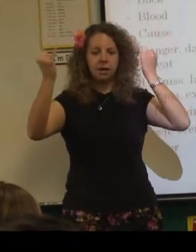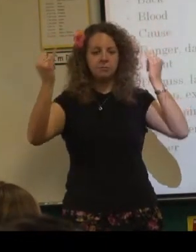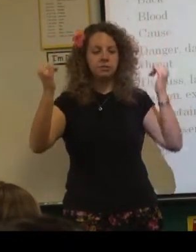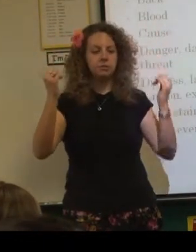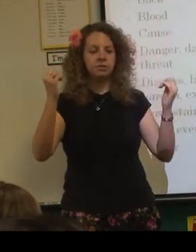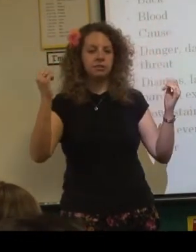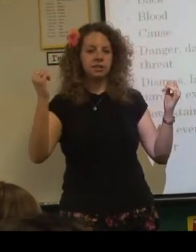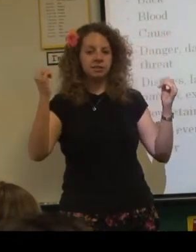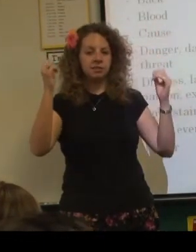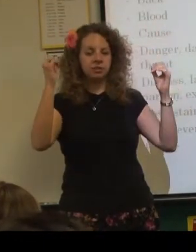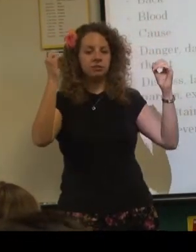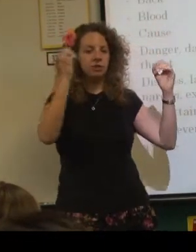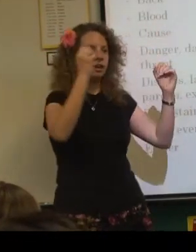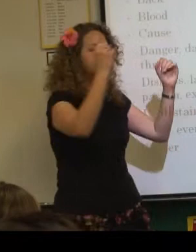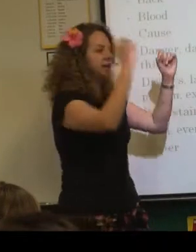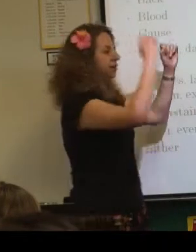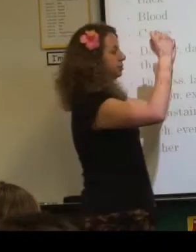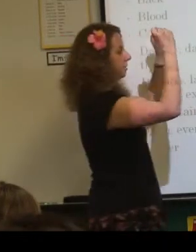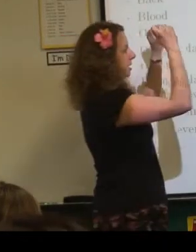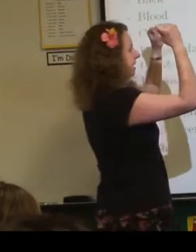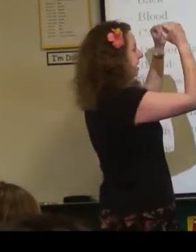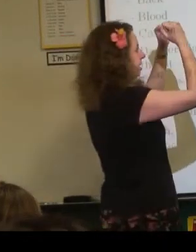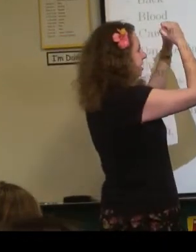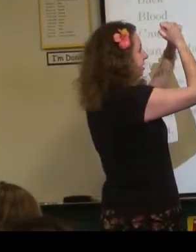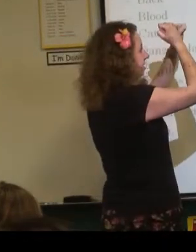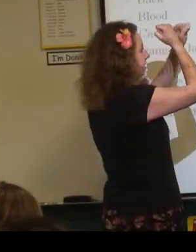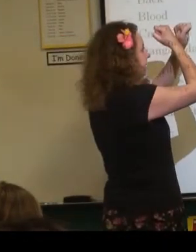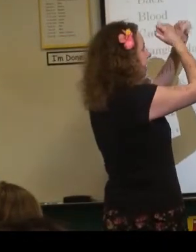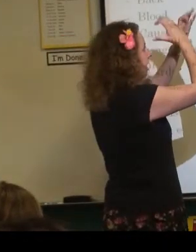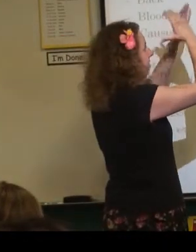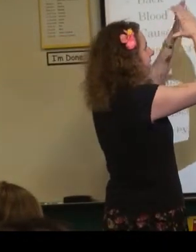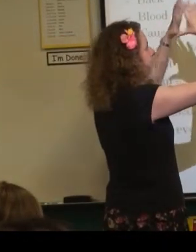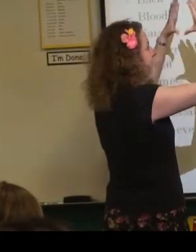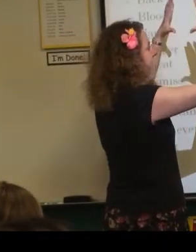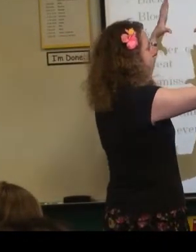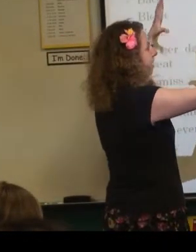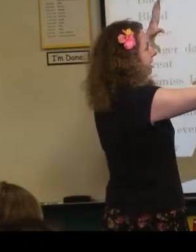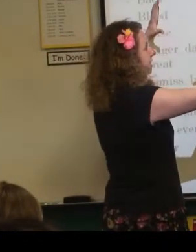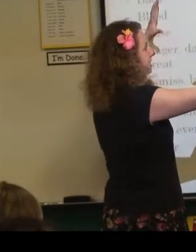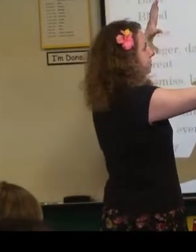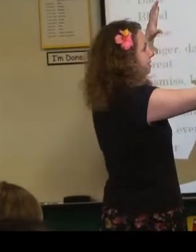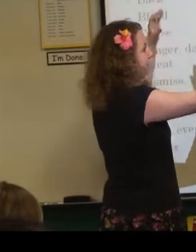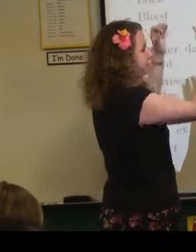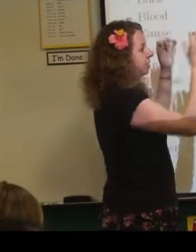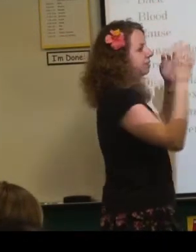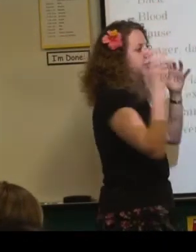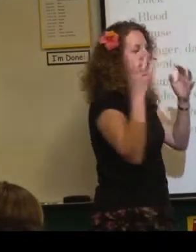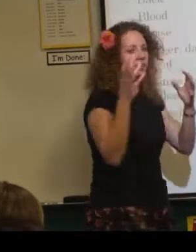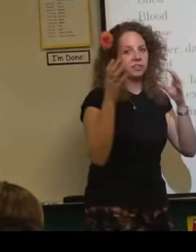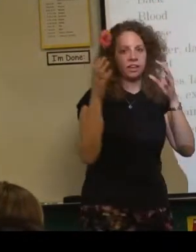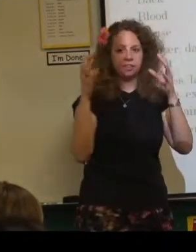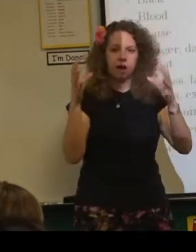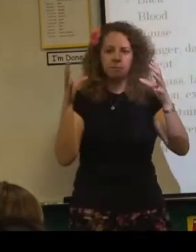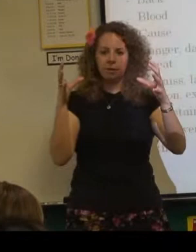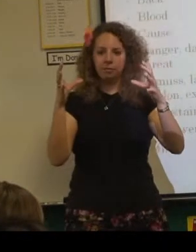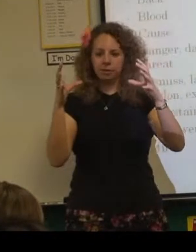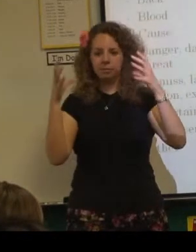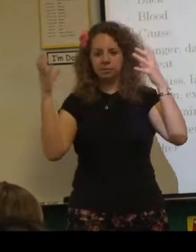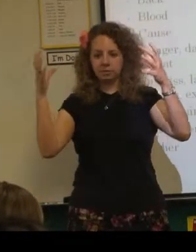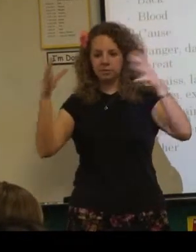The newer sign that I've learned for it is going here and then making it out like it's the big picture. Like if you think of like a thought bubble above someone's